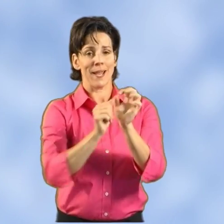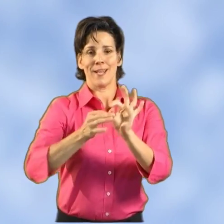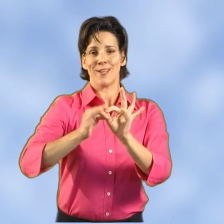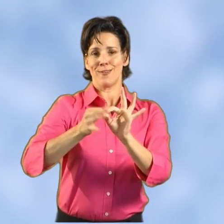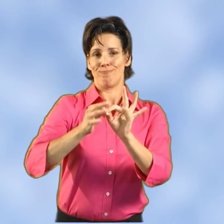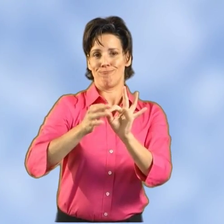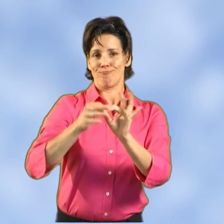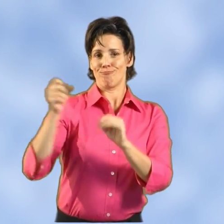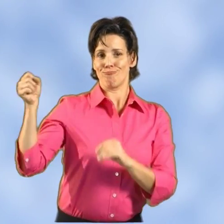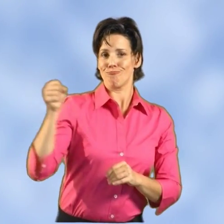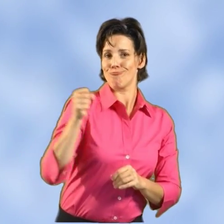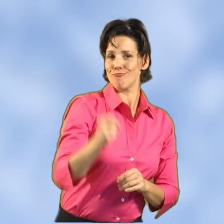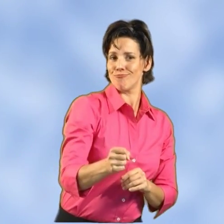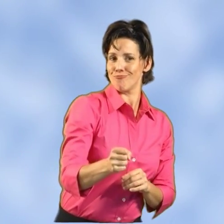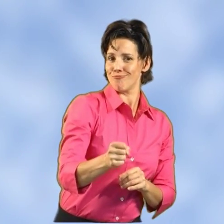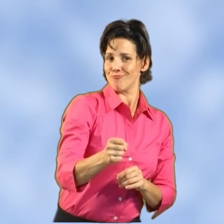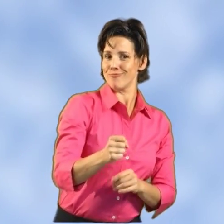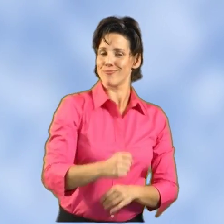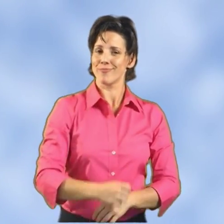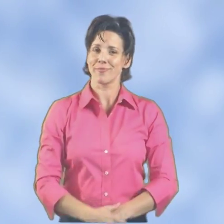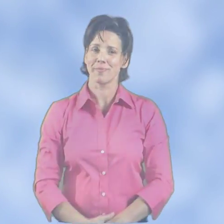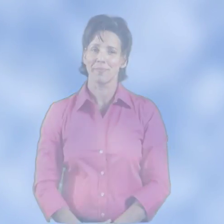that you can join with an interpreter.